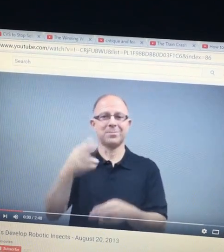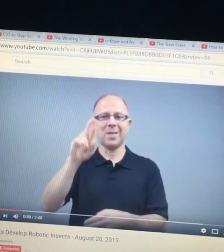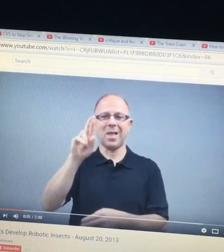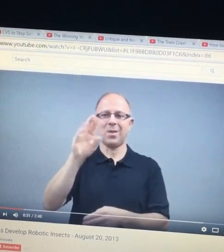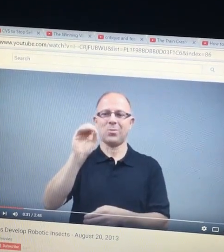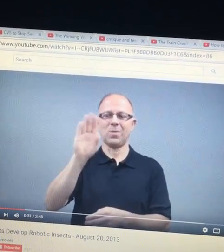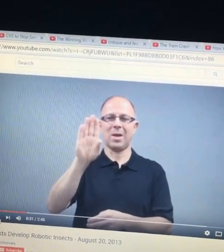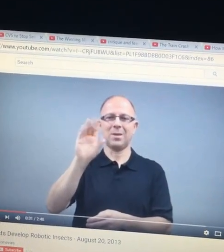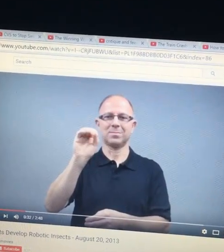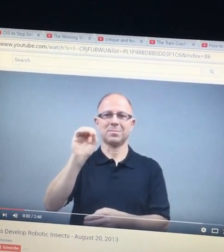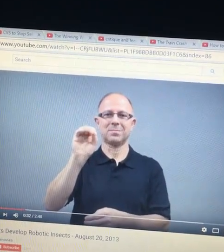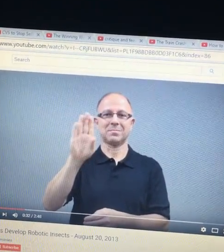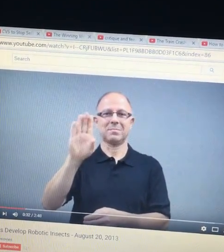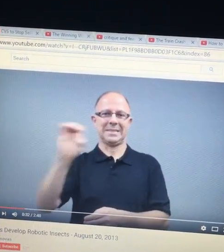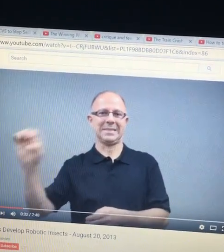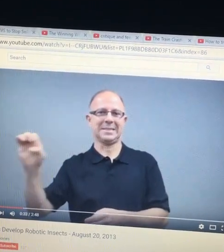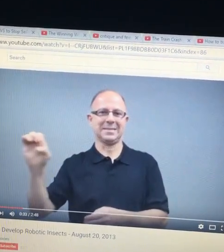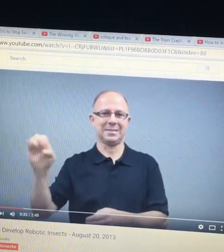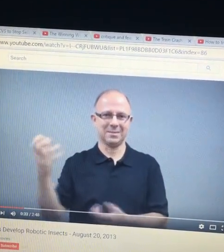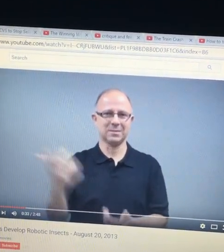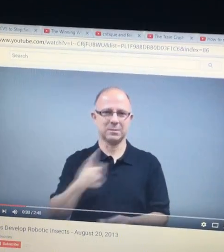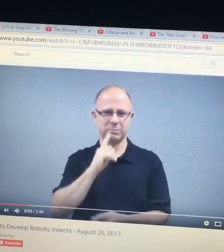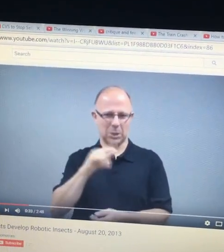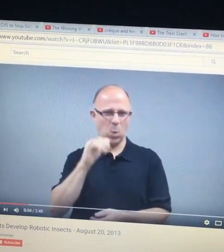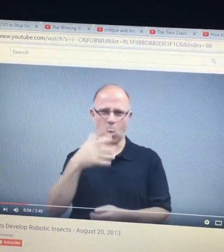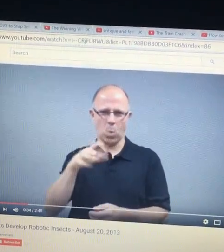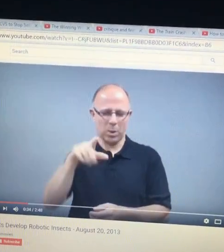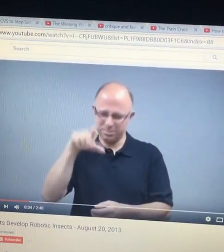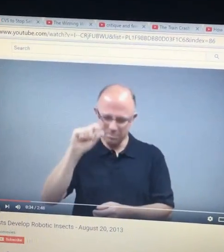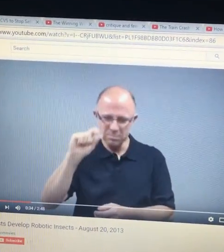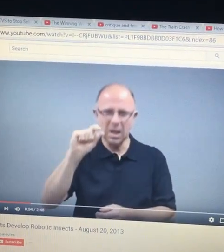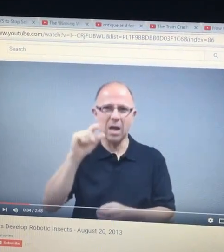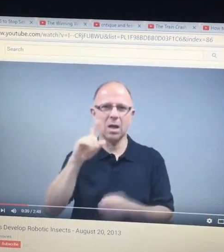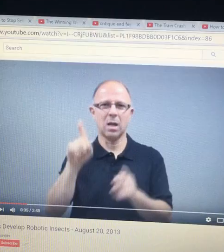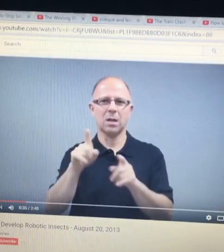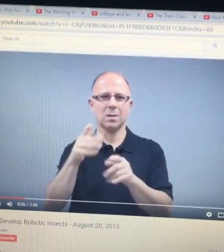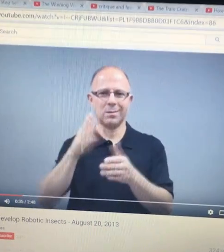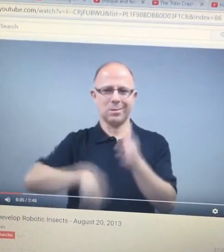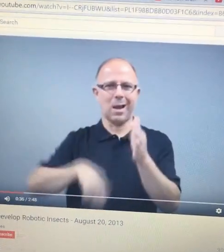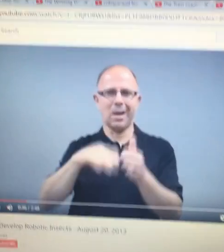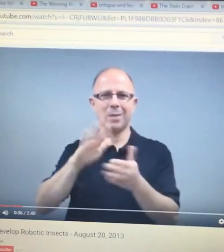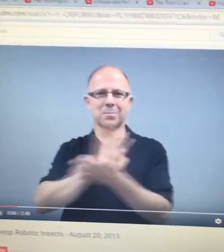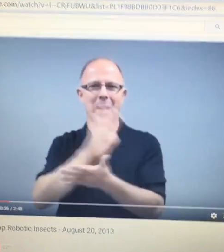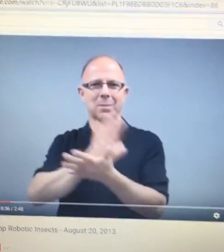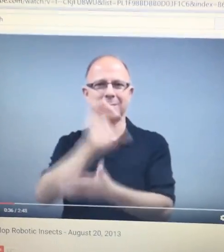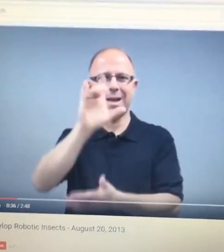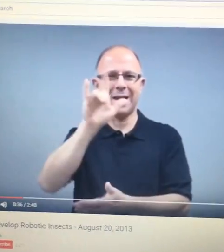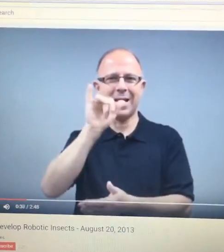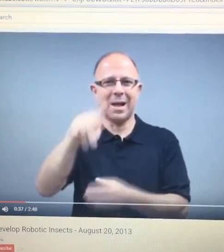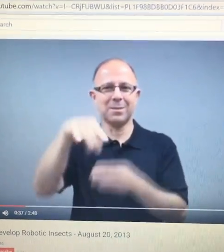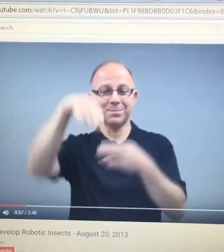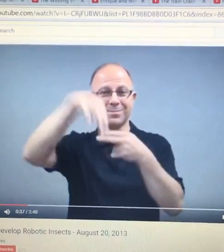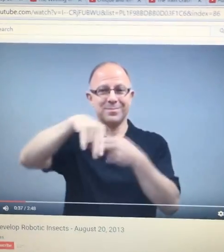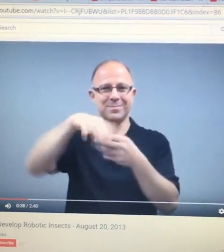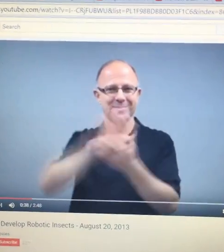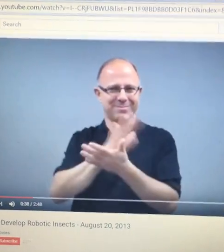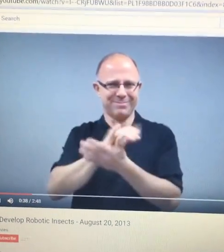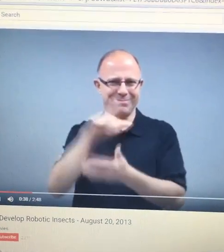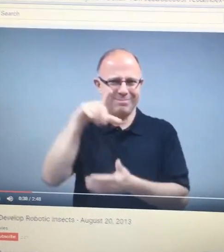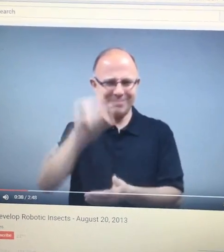insect. And the tiny robot's name is the RoboBee. And it's very small. In fact, it's lighter than a